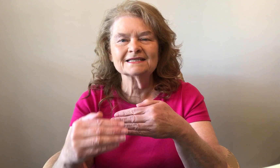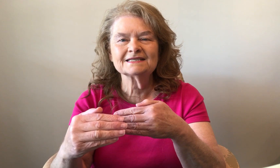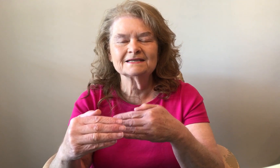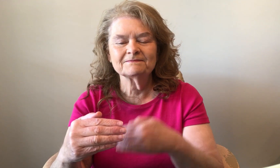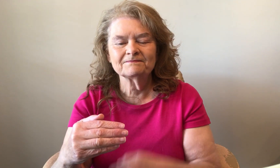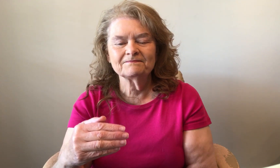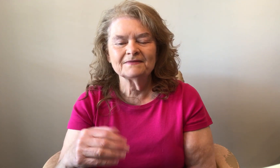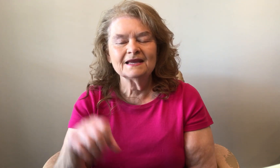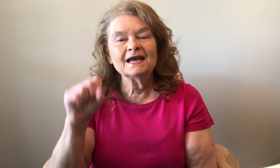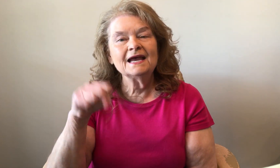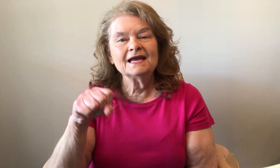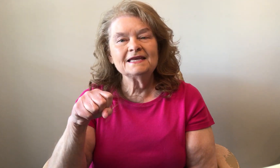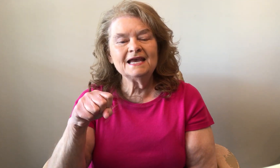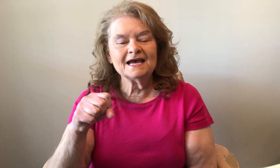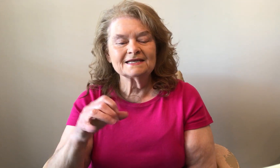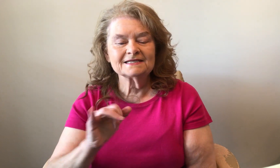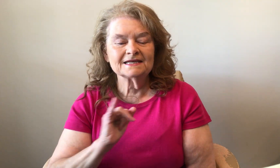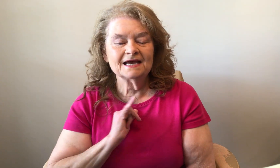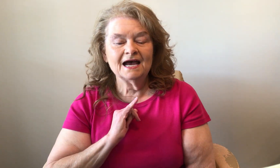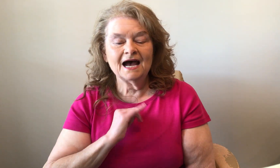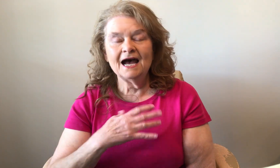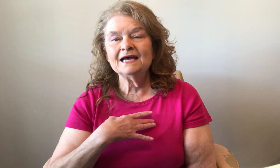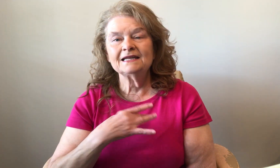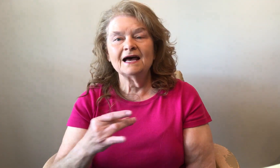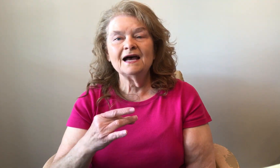Next. Yes, I like